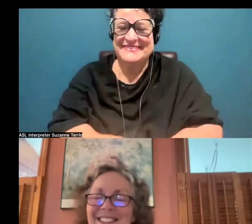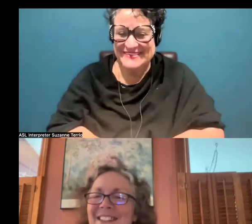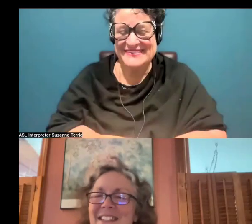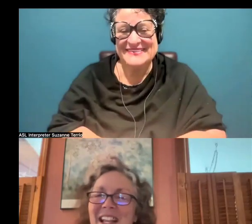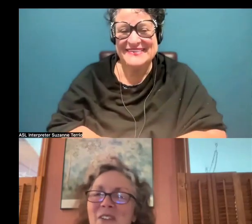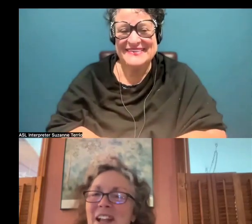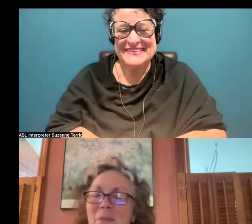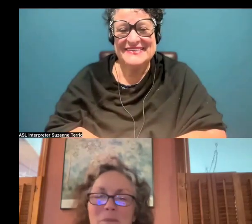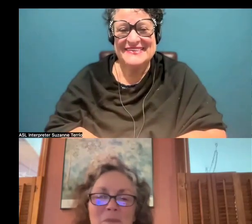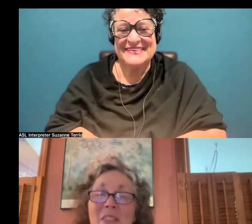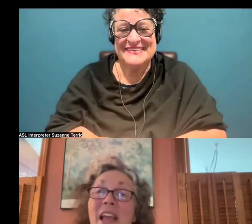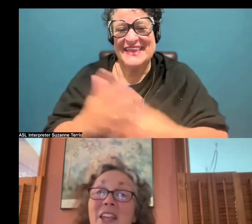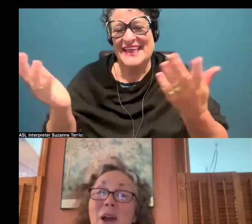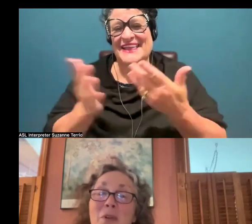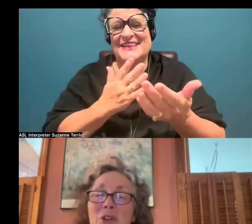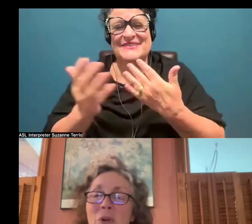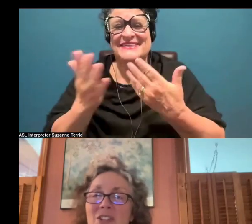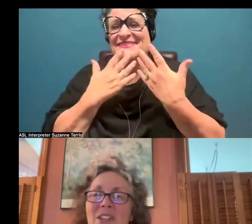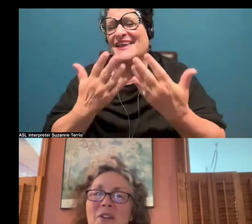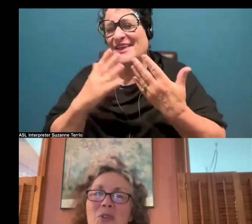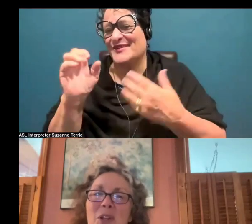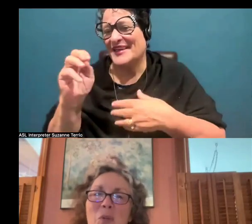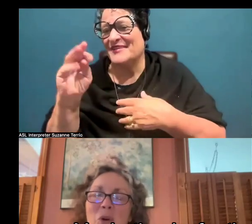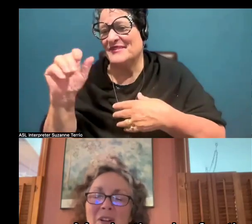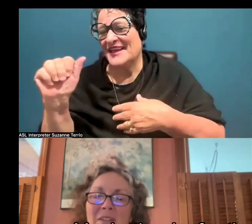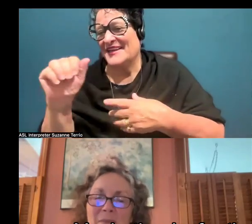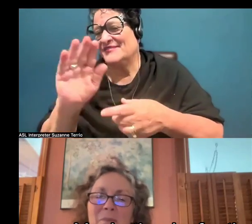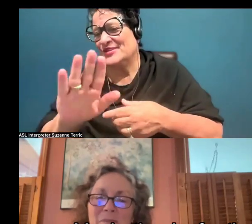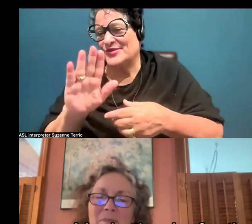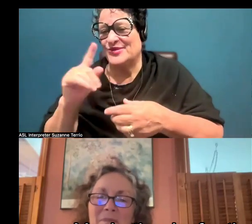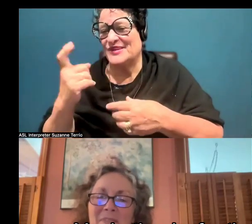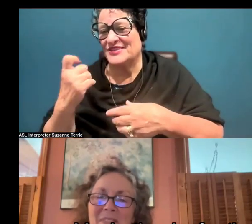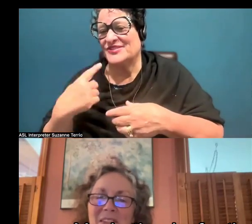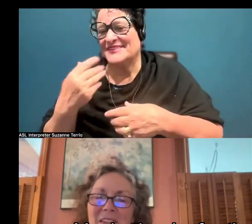Uh, anyway, thank you, Emma, for your question. That was really,